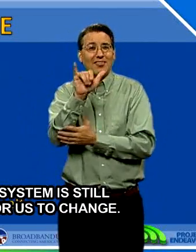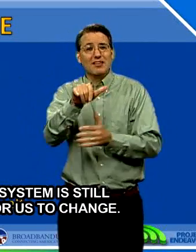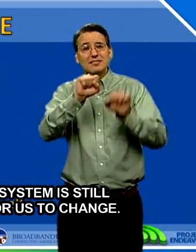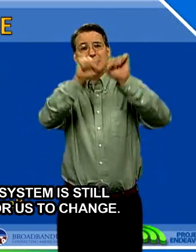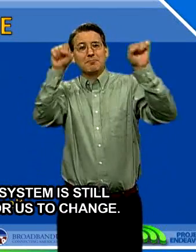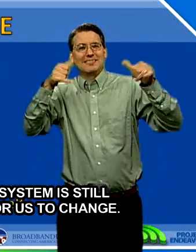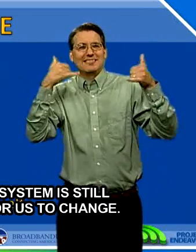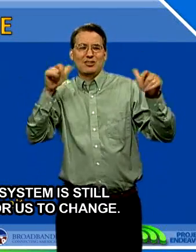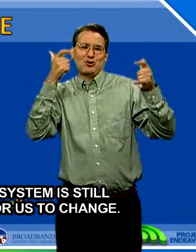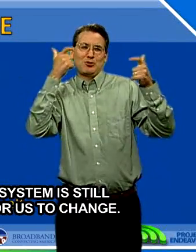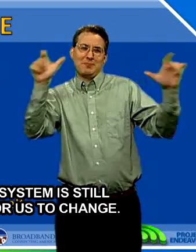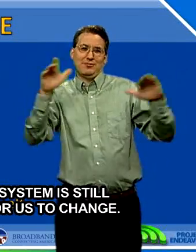to change.